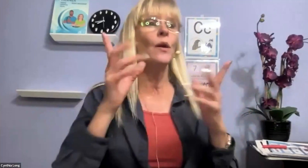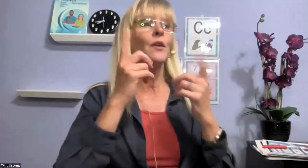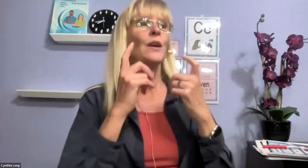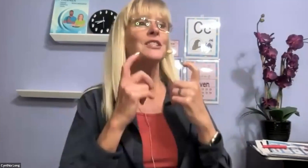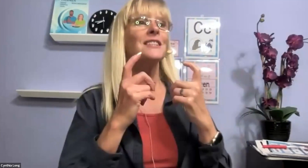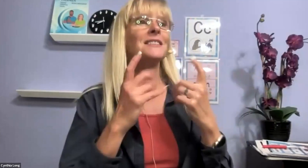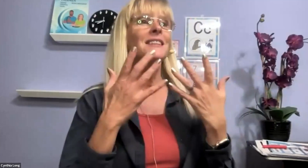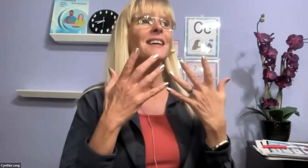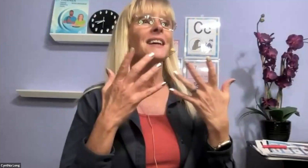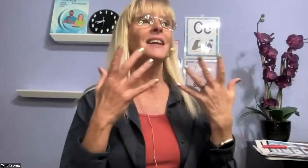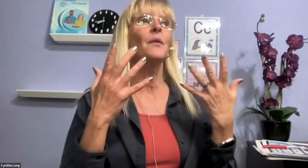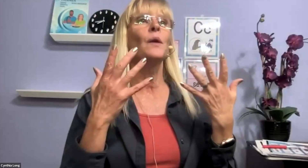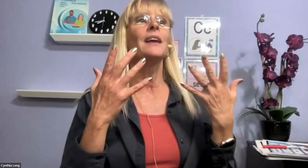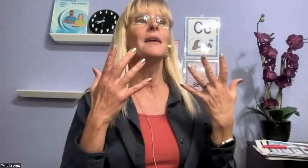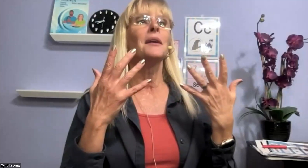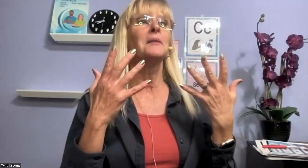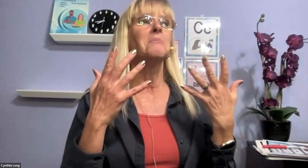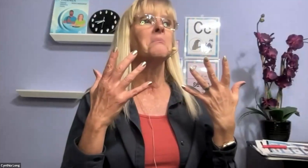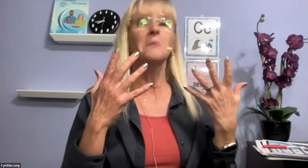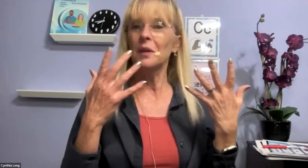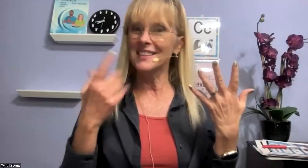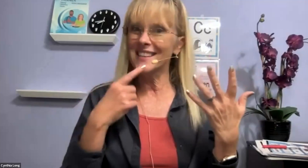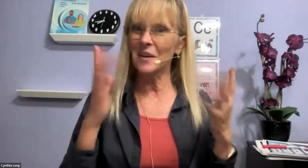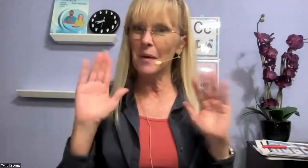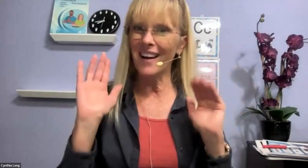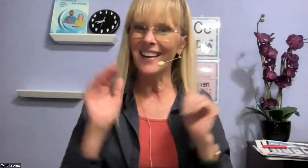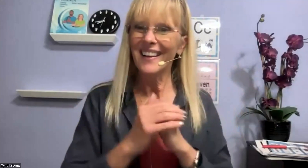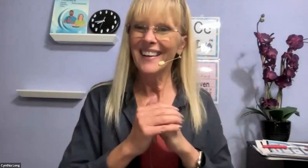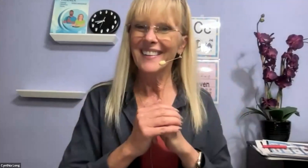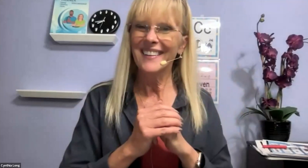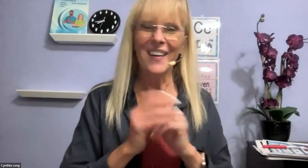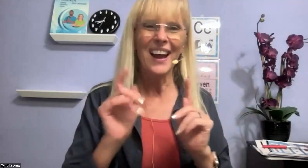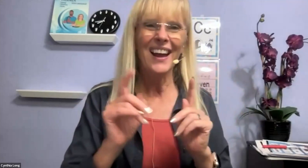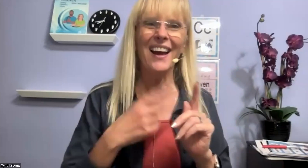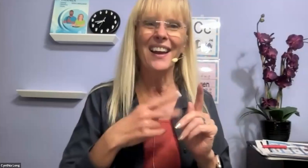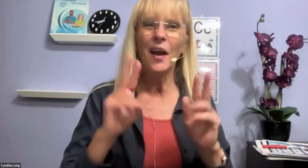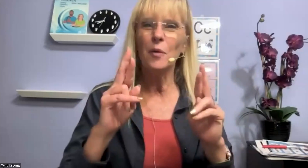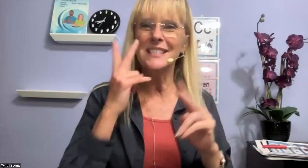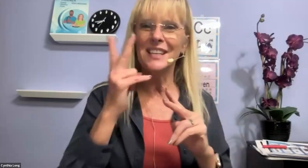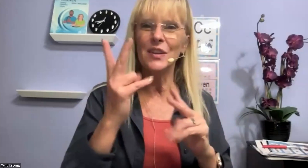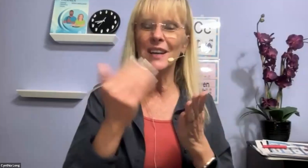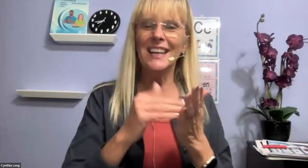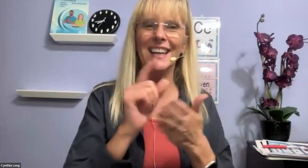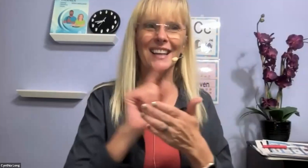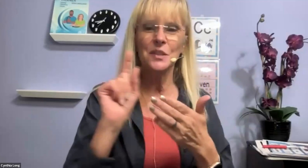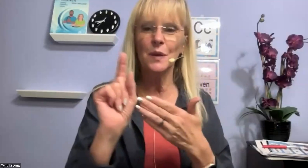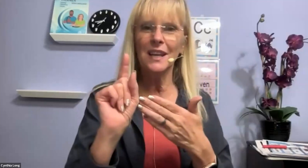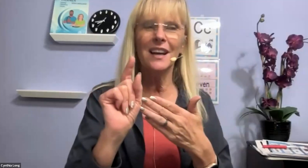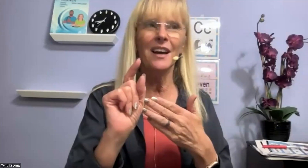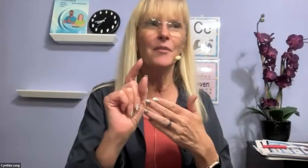no other questions, then we can say goodbye. Okay, and I hope to see you again next week. For